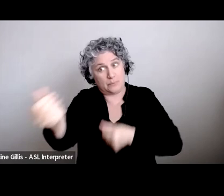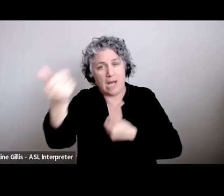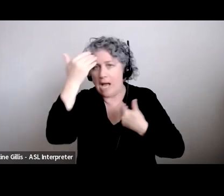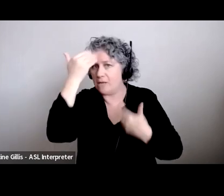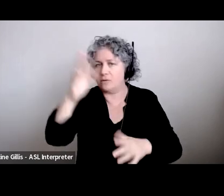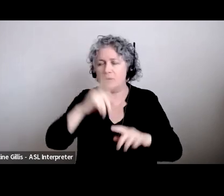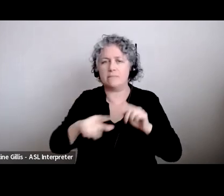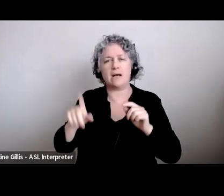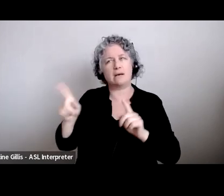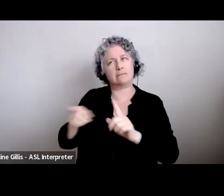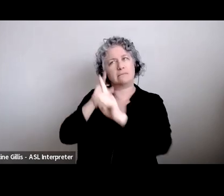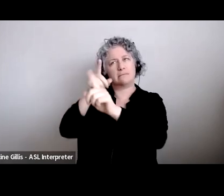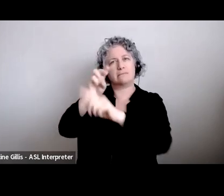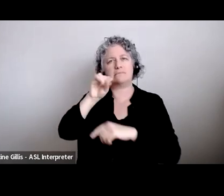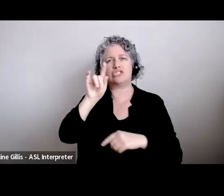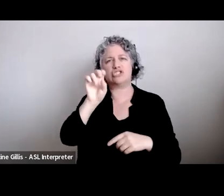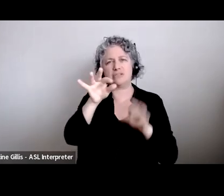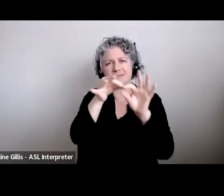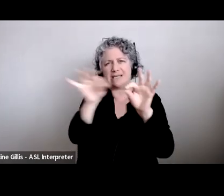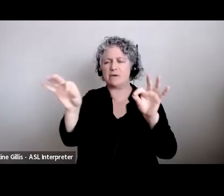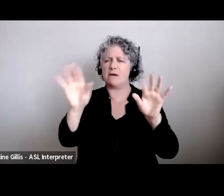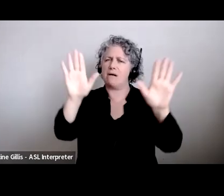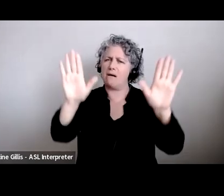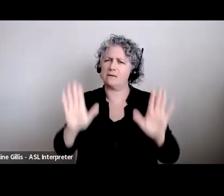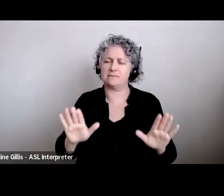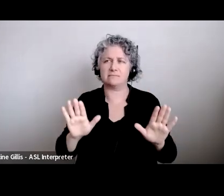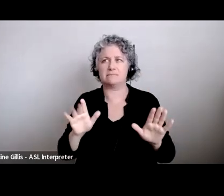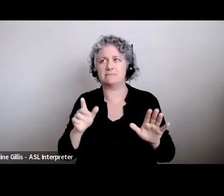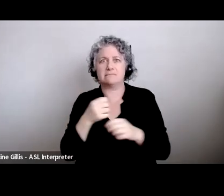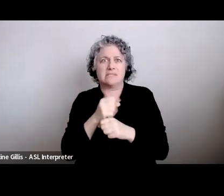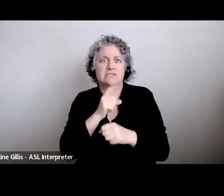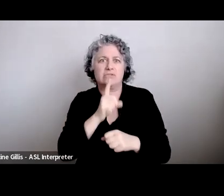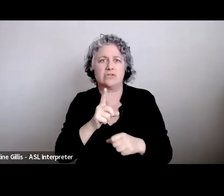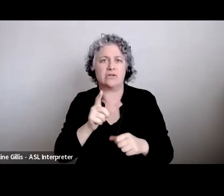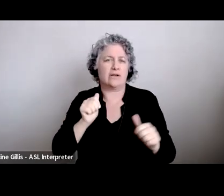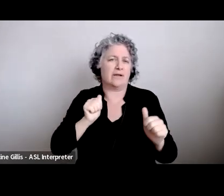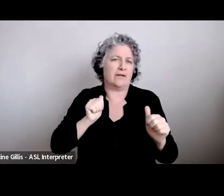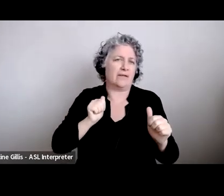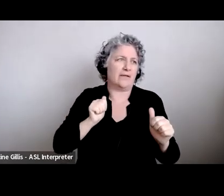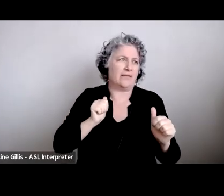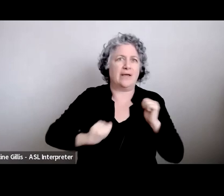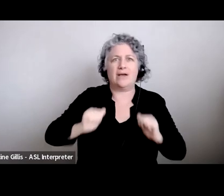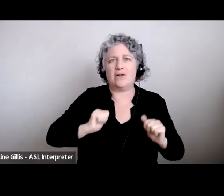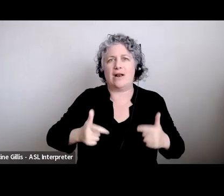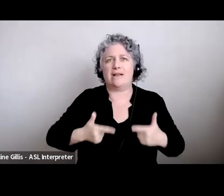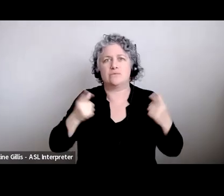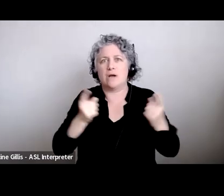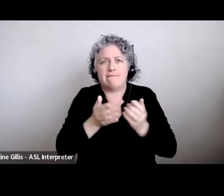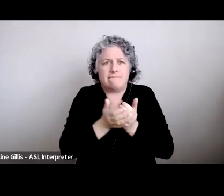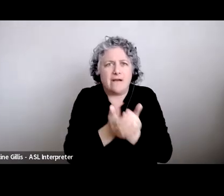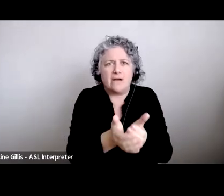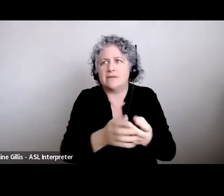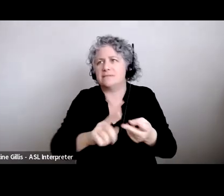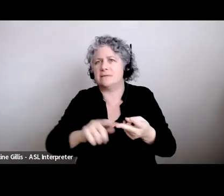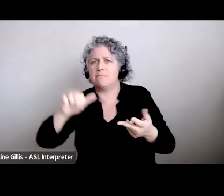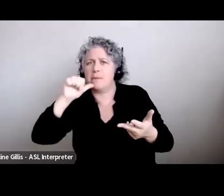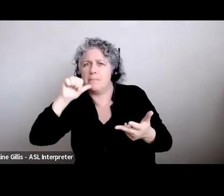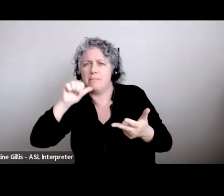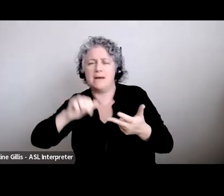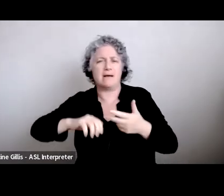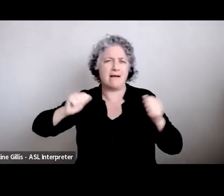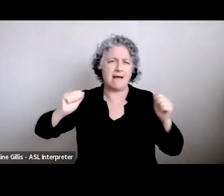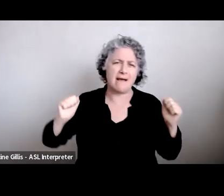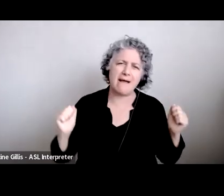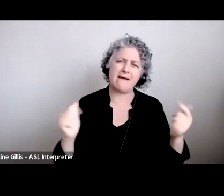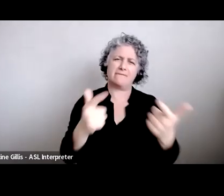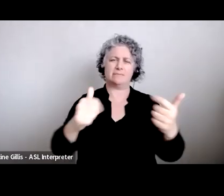is really awesome, and it talks about making sure that theater lives in the pubs and the ferries and the backyards of everybody, and